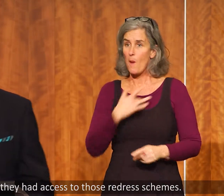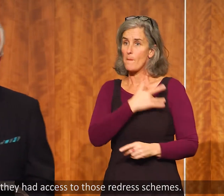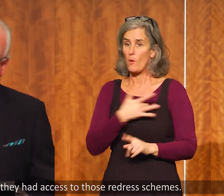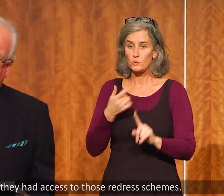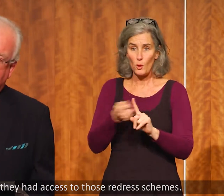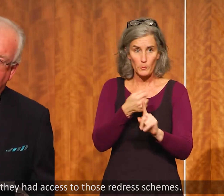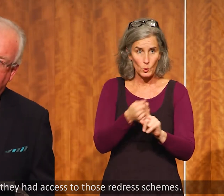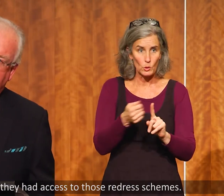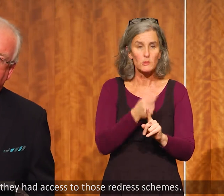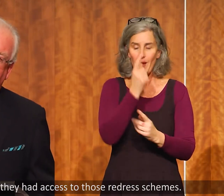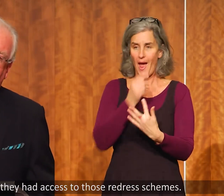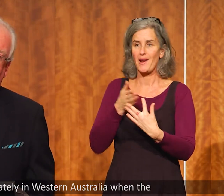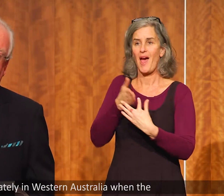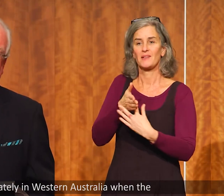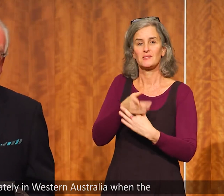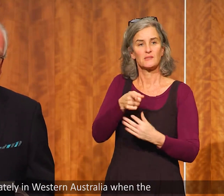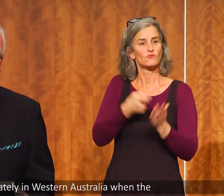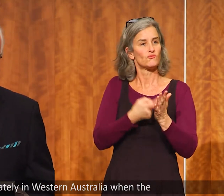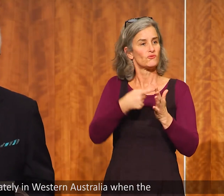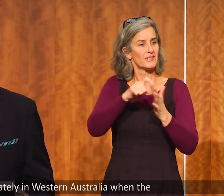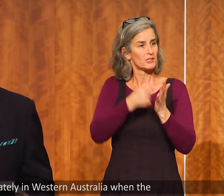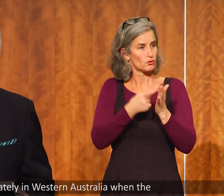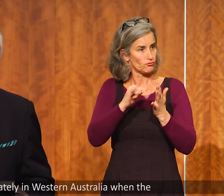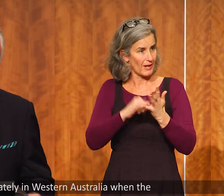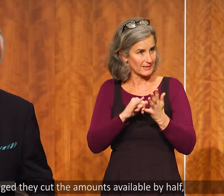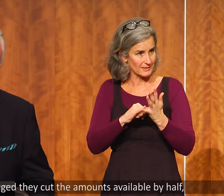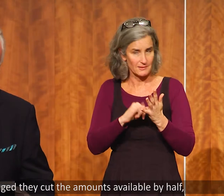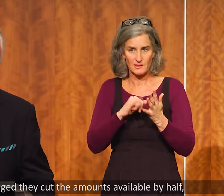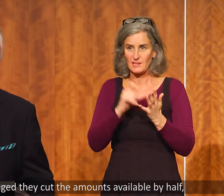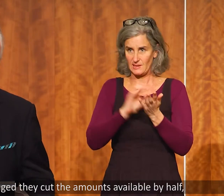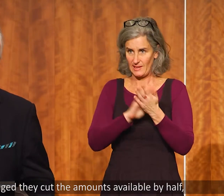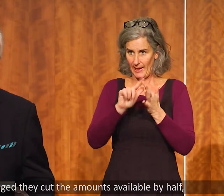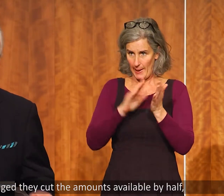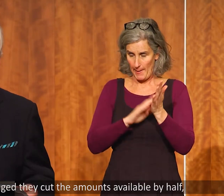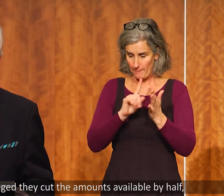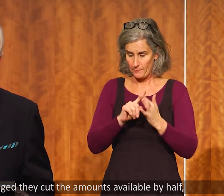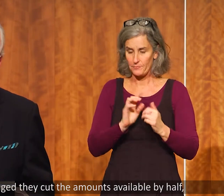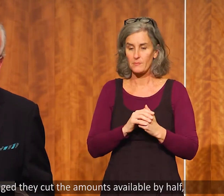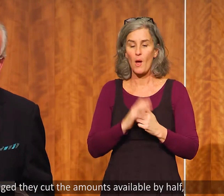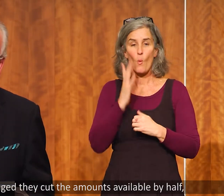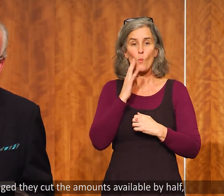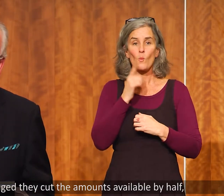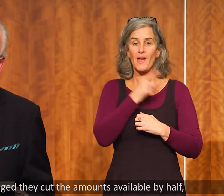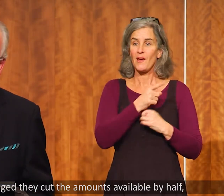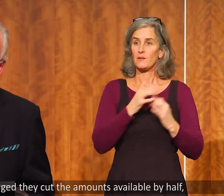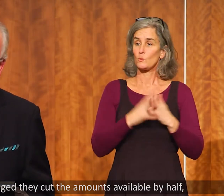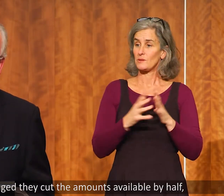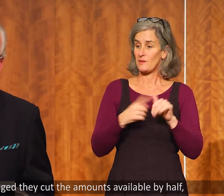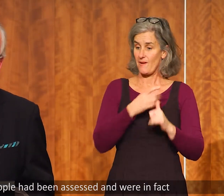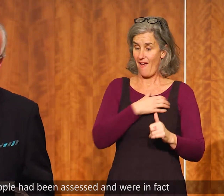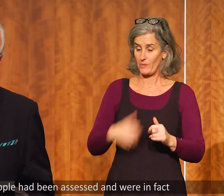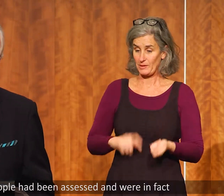access to those redress schemes. Unfortunately, in Western Australia, when the government changed, they cut the amounts that were available by